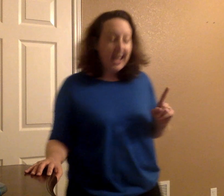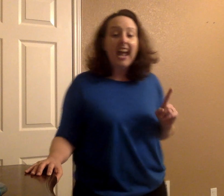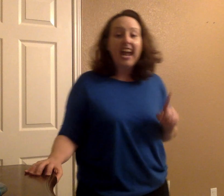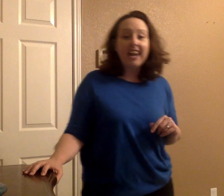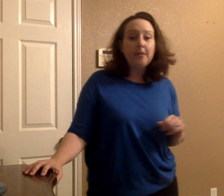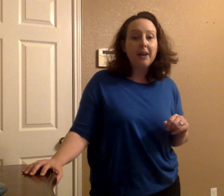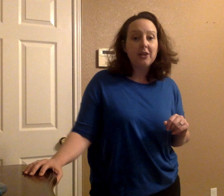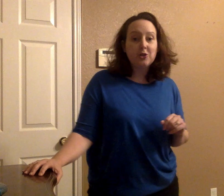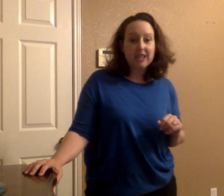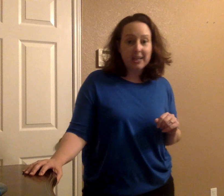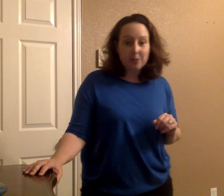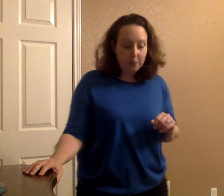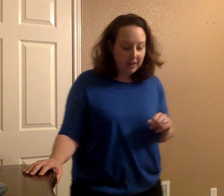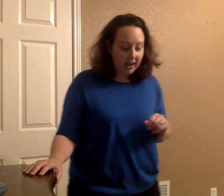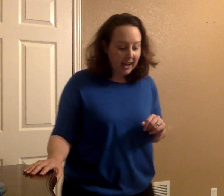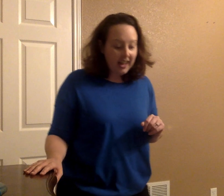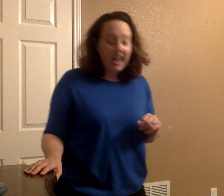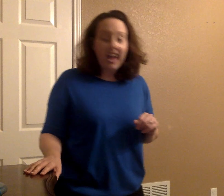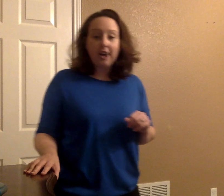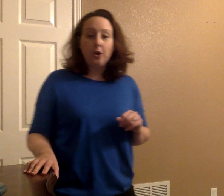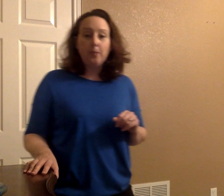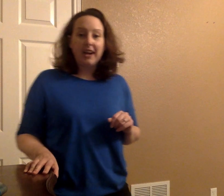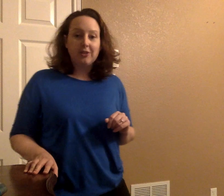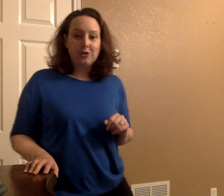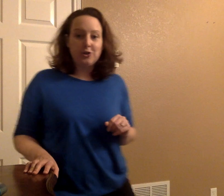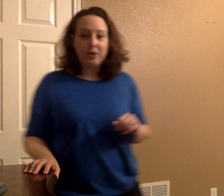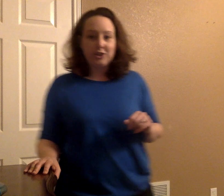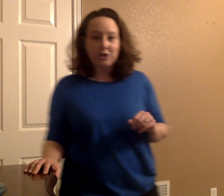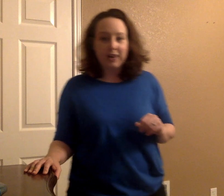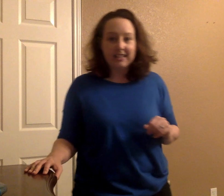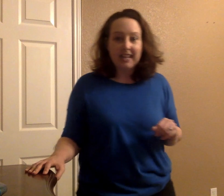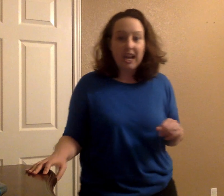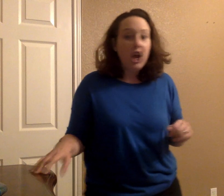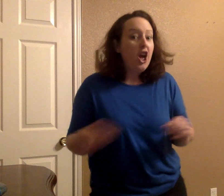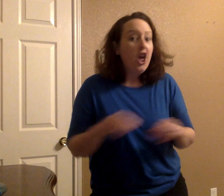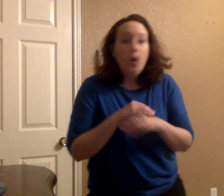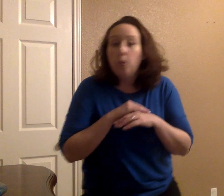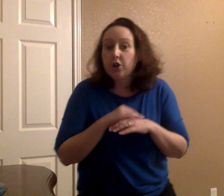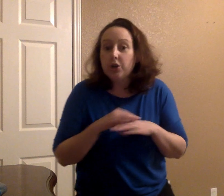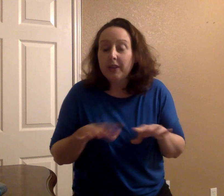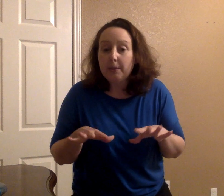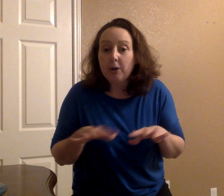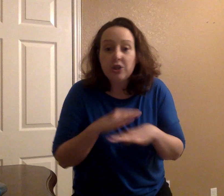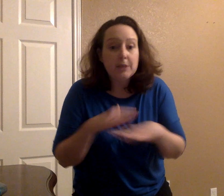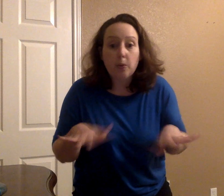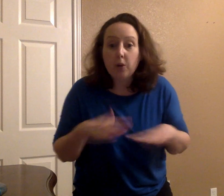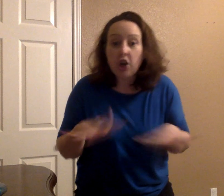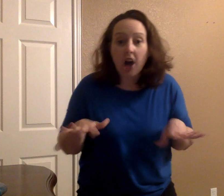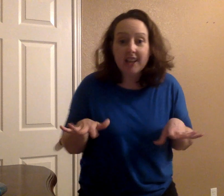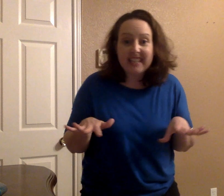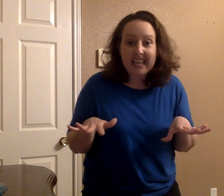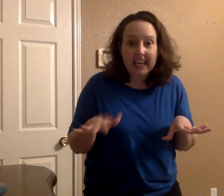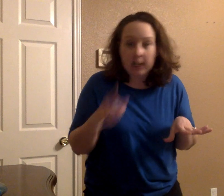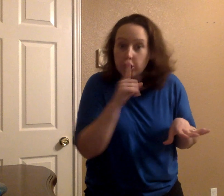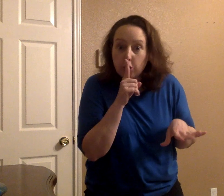and the Mountains in Reply, Echo Back Their Joyous Dreams. We're doing the motions, but we're not singing, so